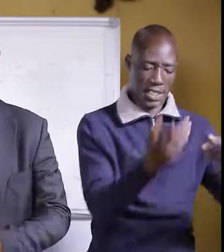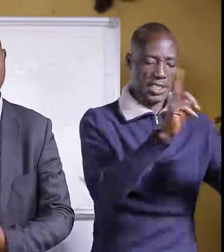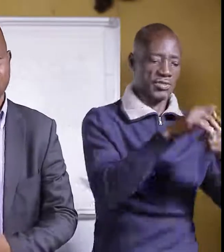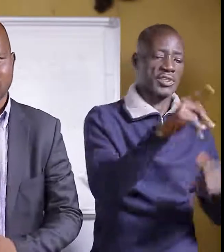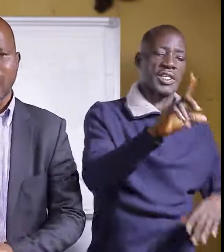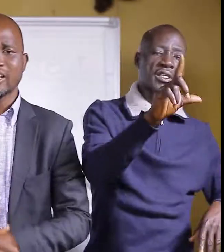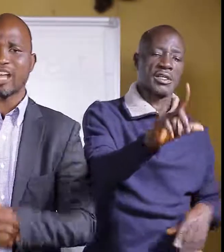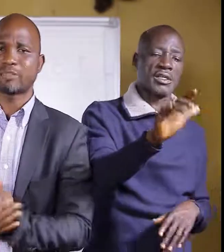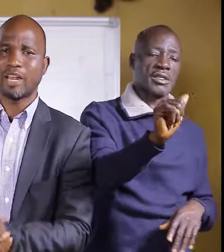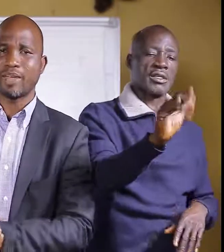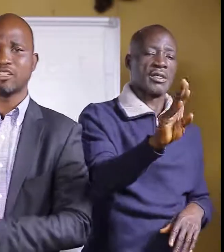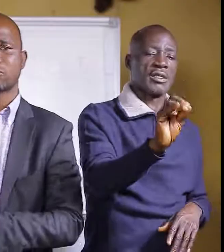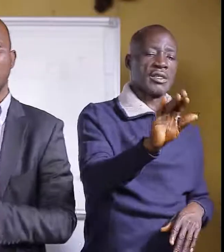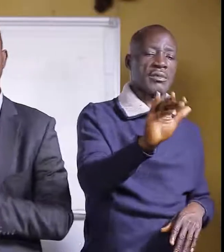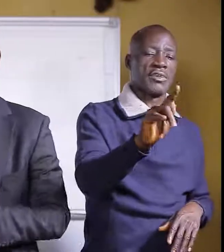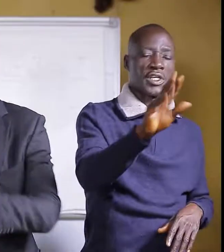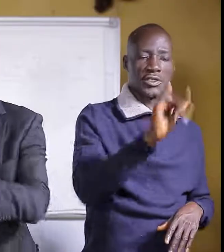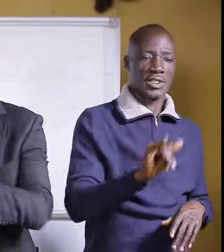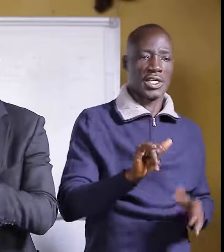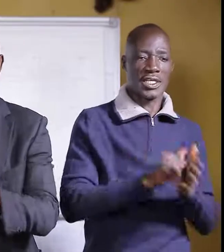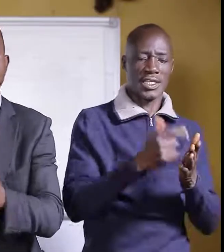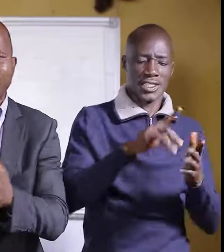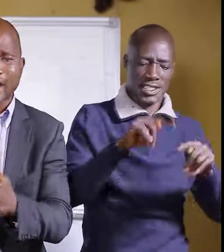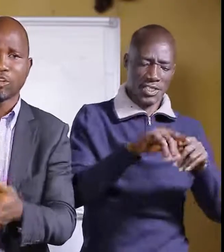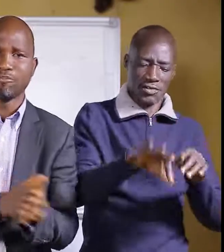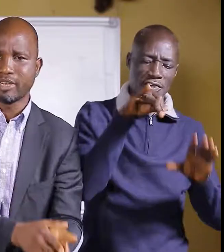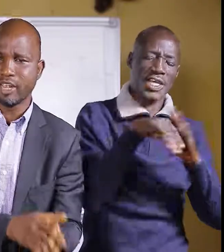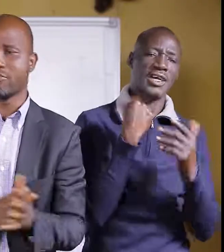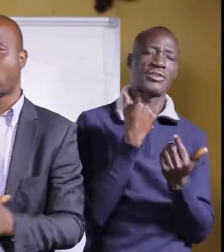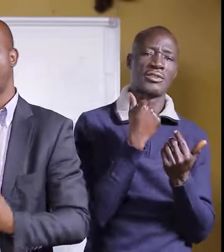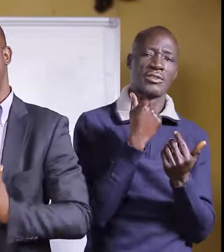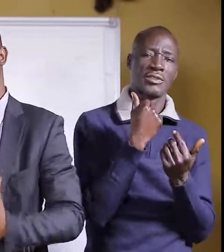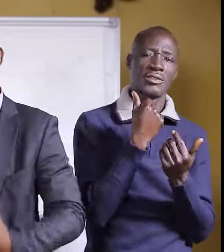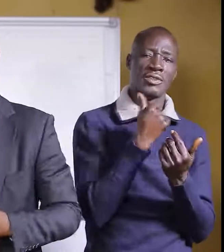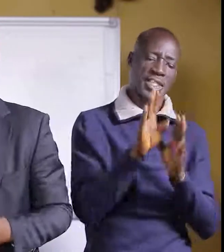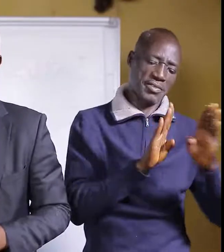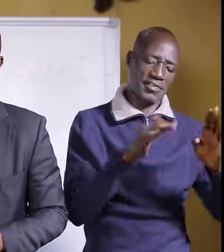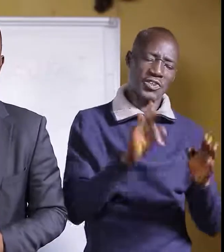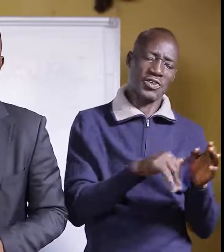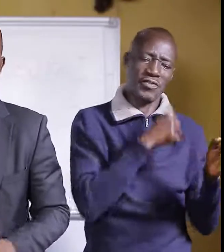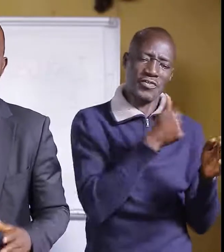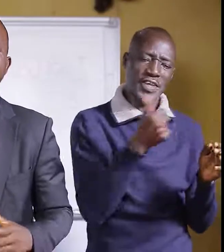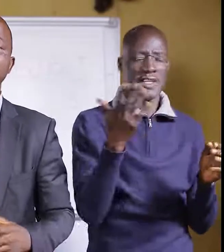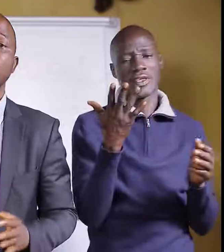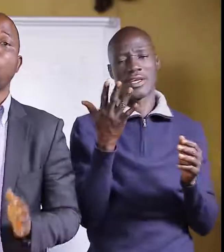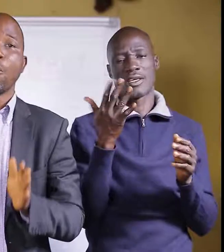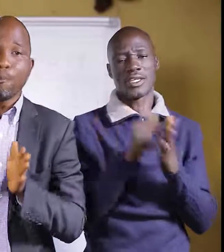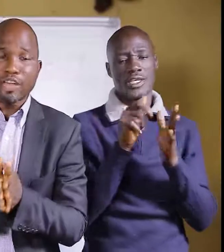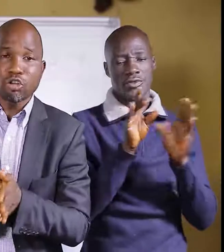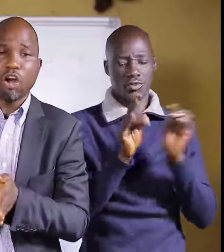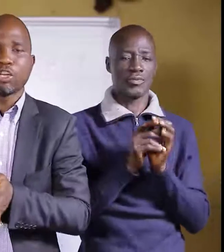out an experiment. And this experiment is trying to find out a particular pattern of behavior of this material. So you have